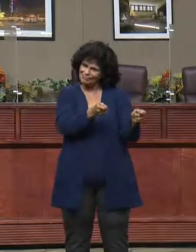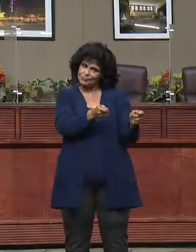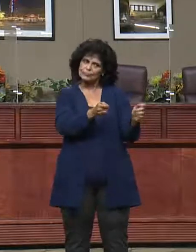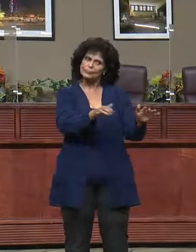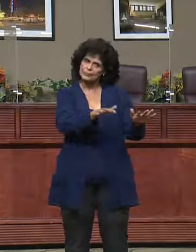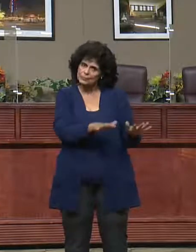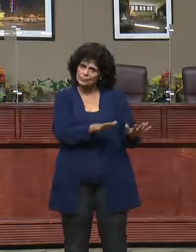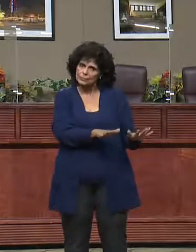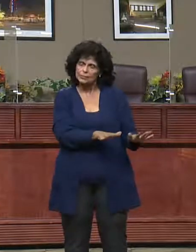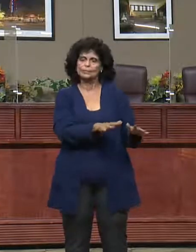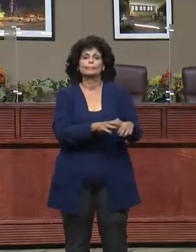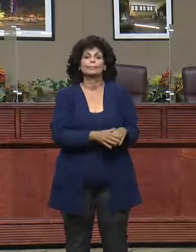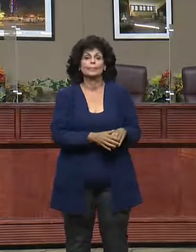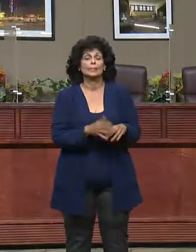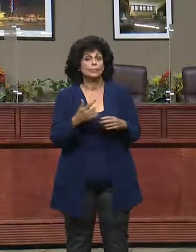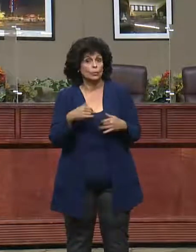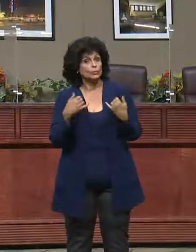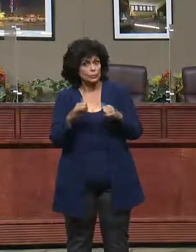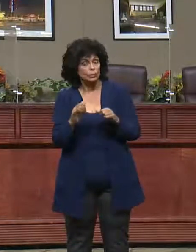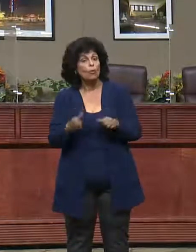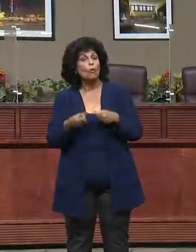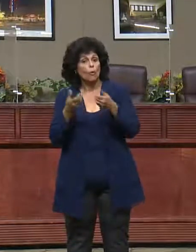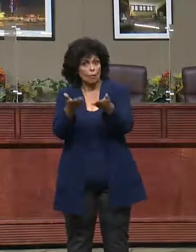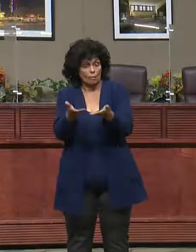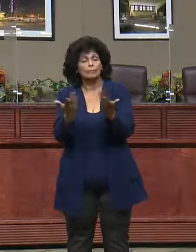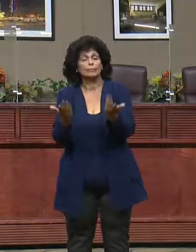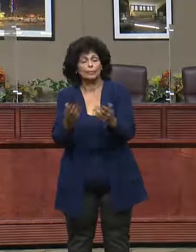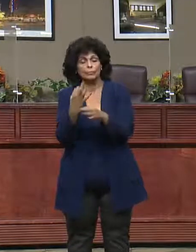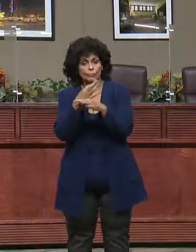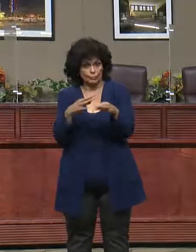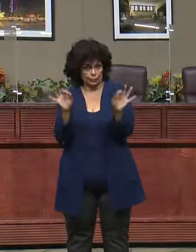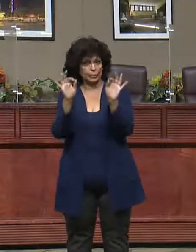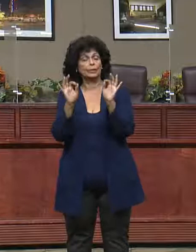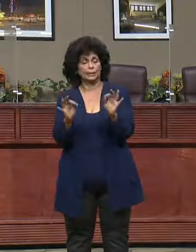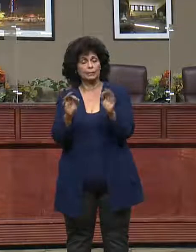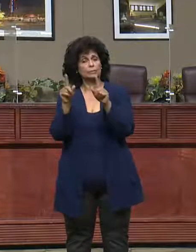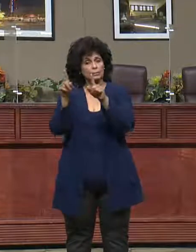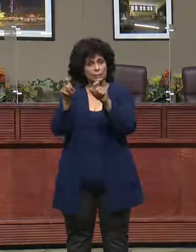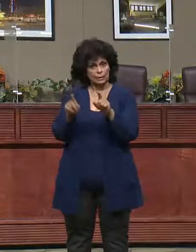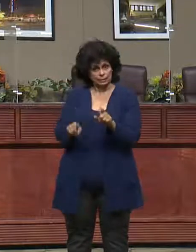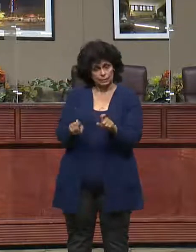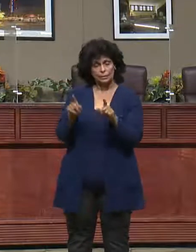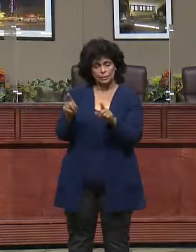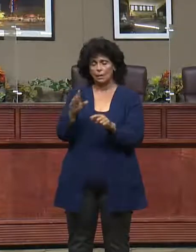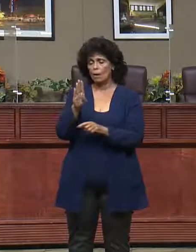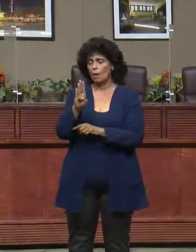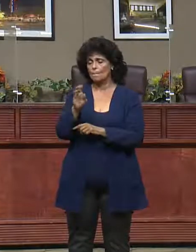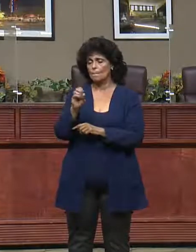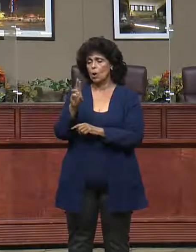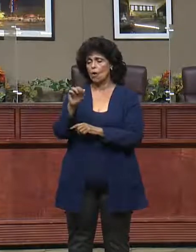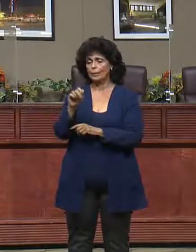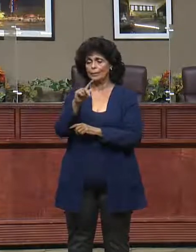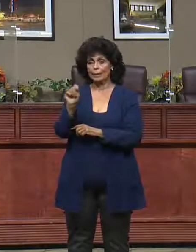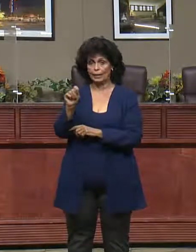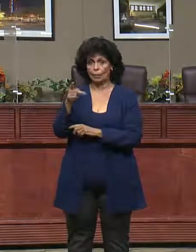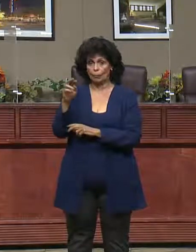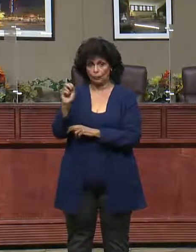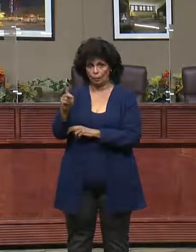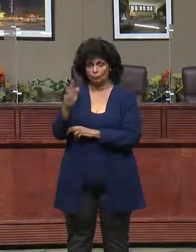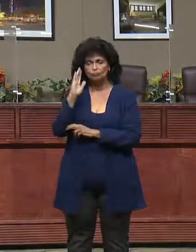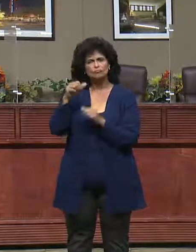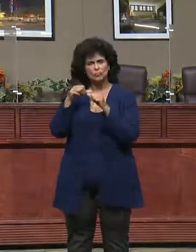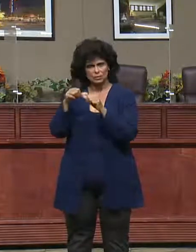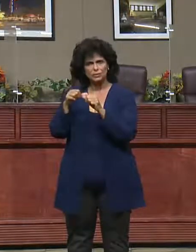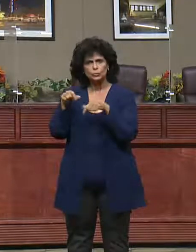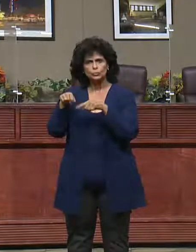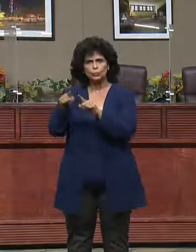free COVID-19 testing through Orange County Health Services at Barnett Park, at least through January. The state will